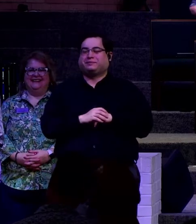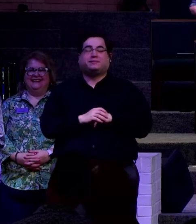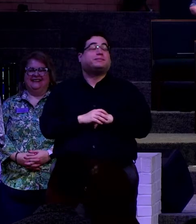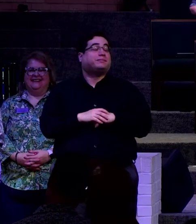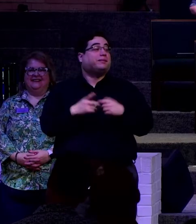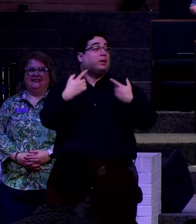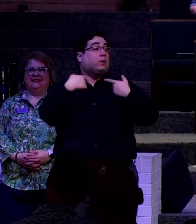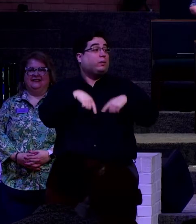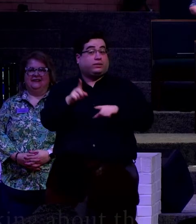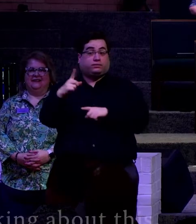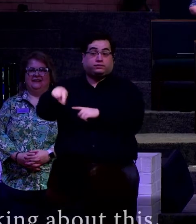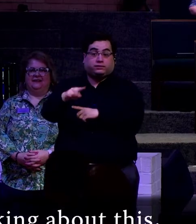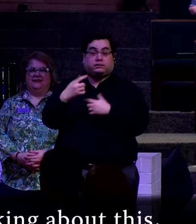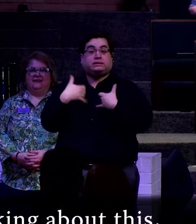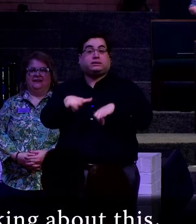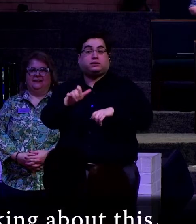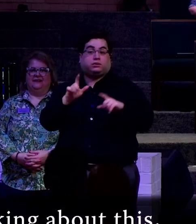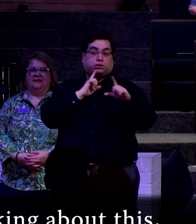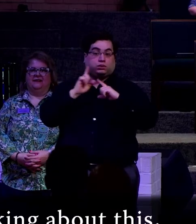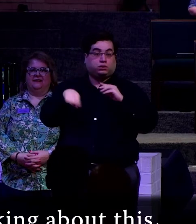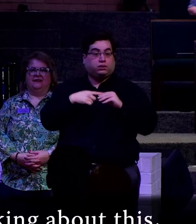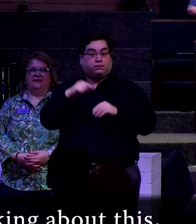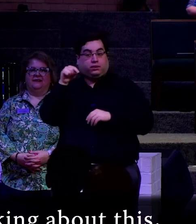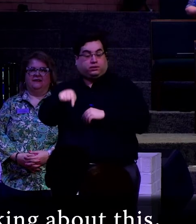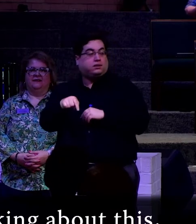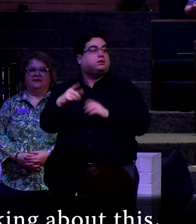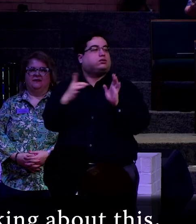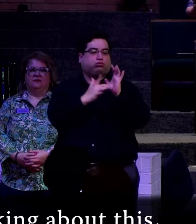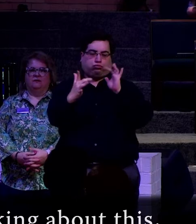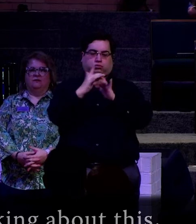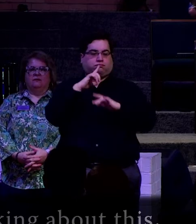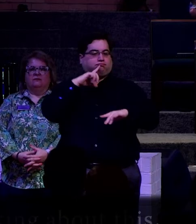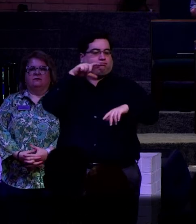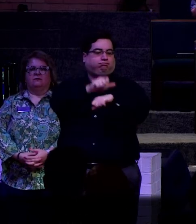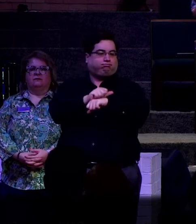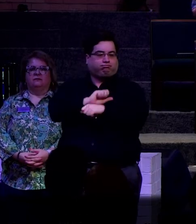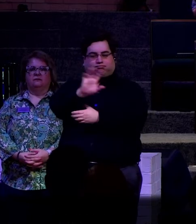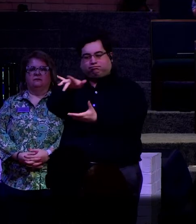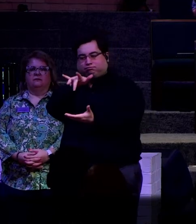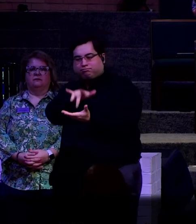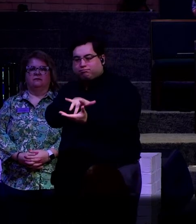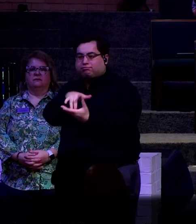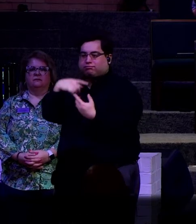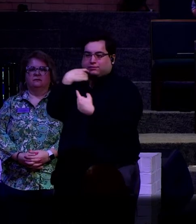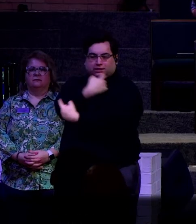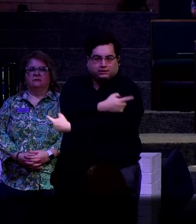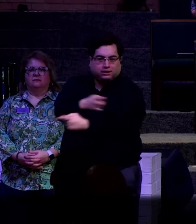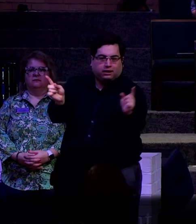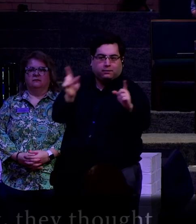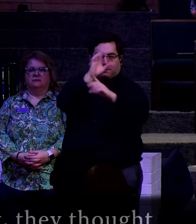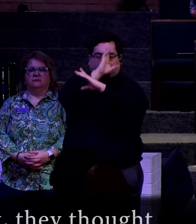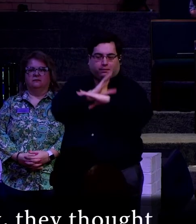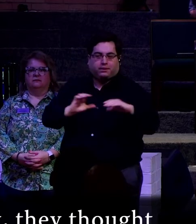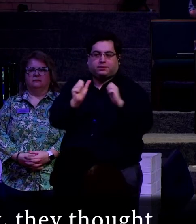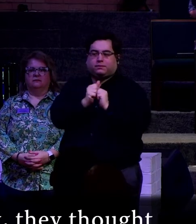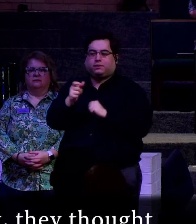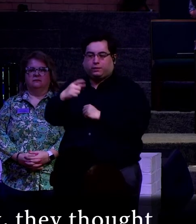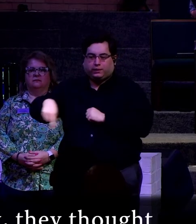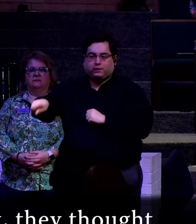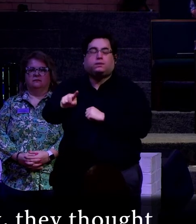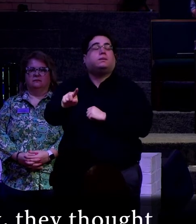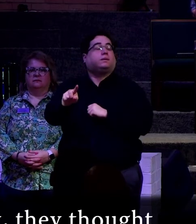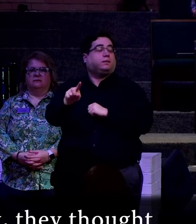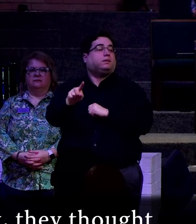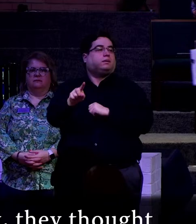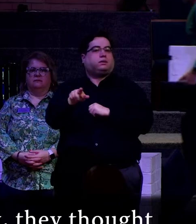please. While they were still talking about this, Jesus actually stood in their midst and said to them, "Peace be with you."